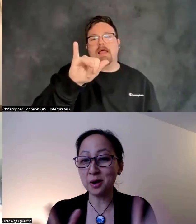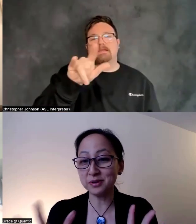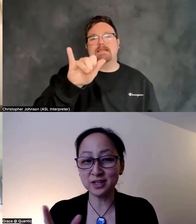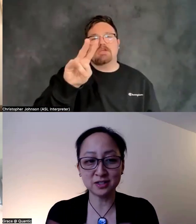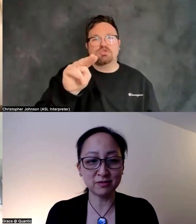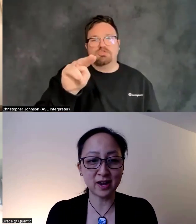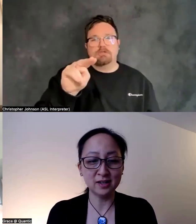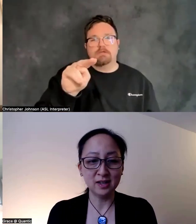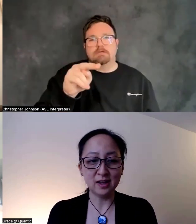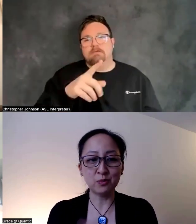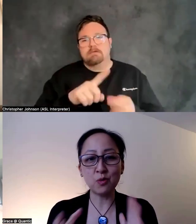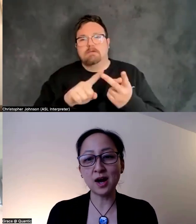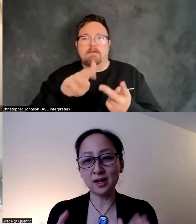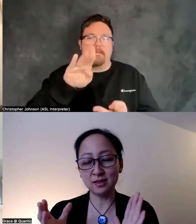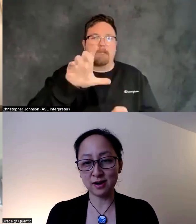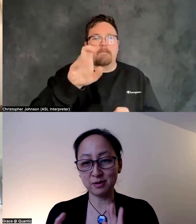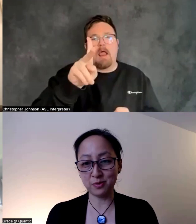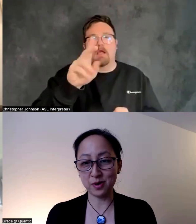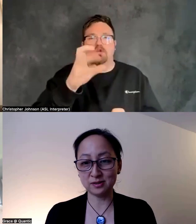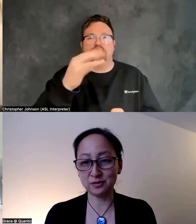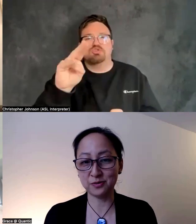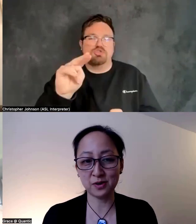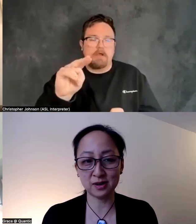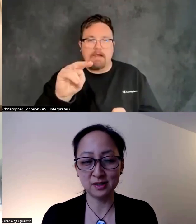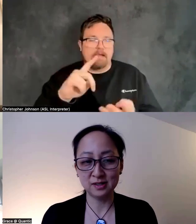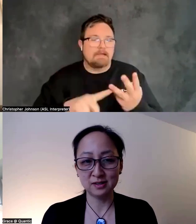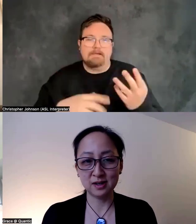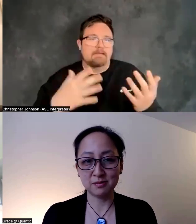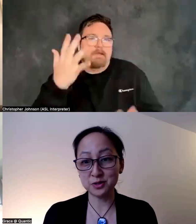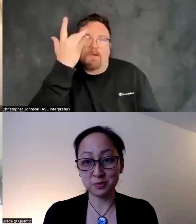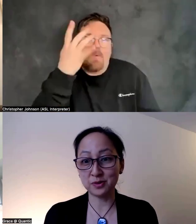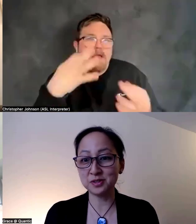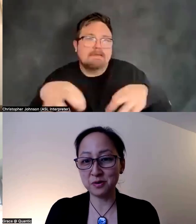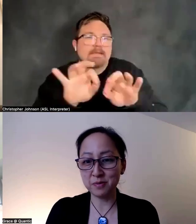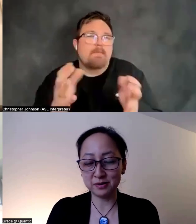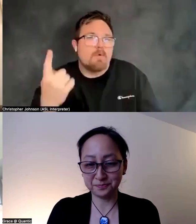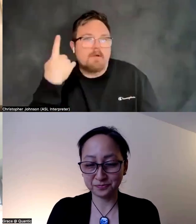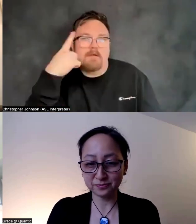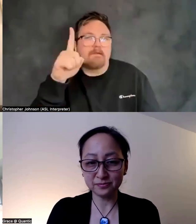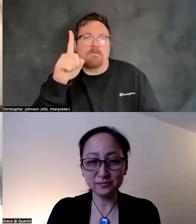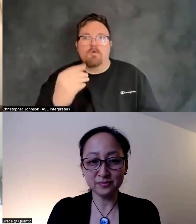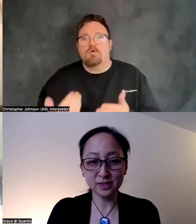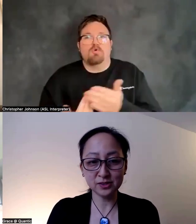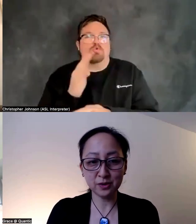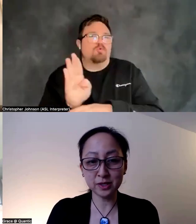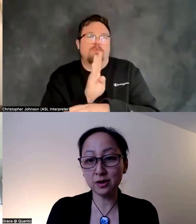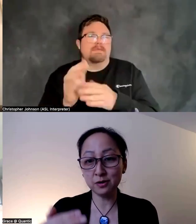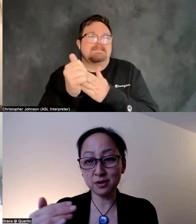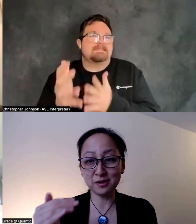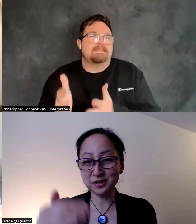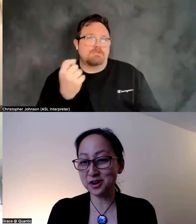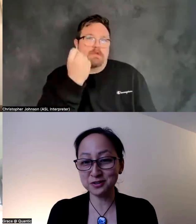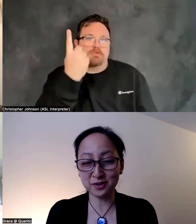any combination of that, and why they're important for entrepreneurs to know about. So we